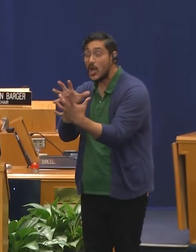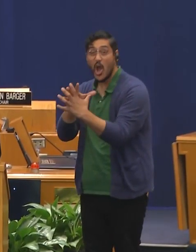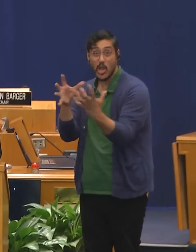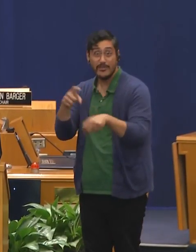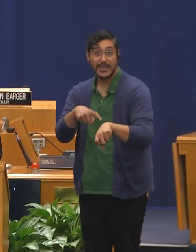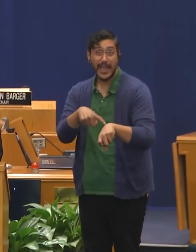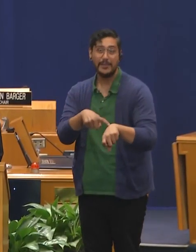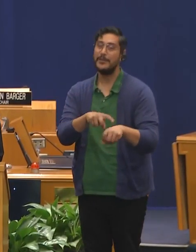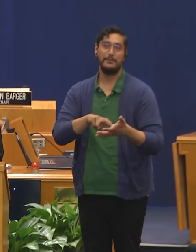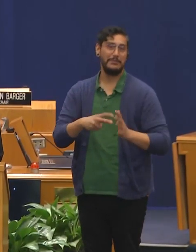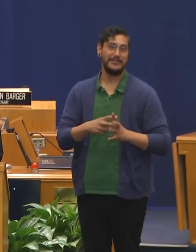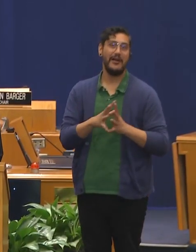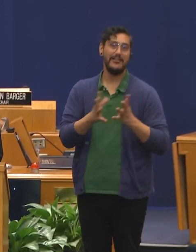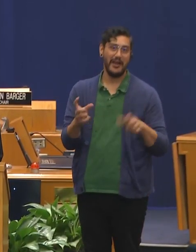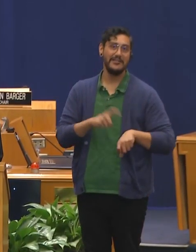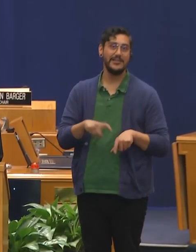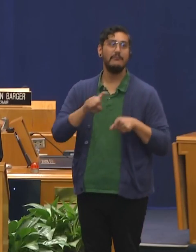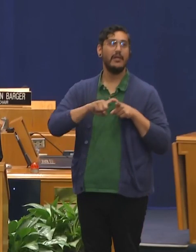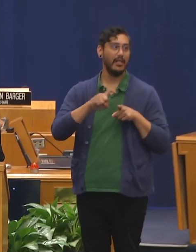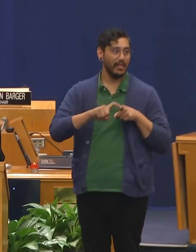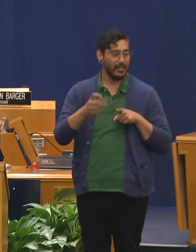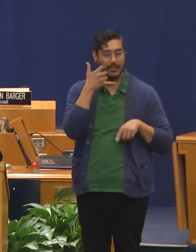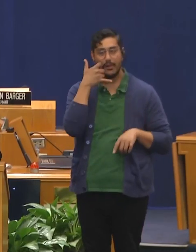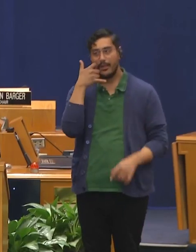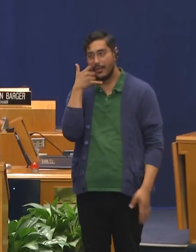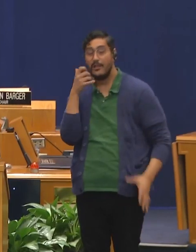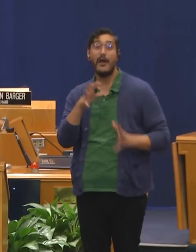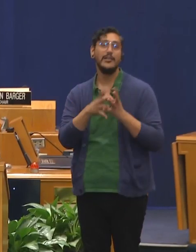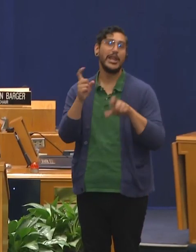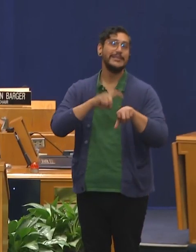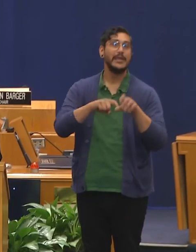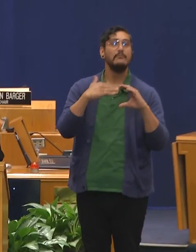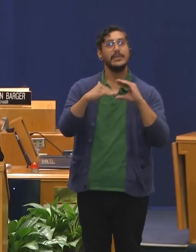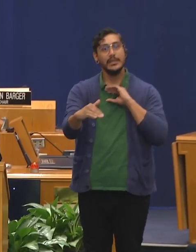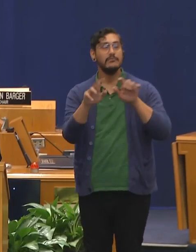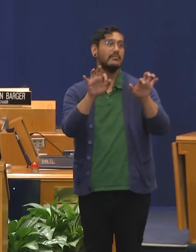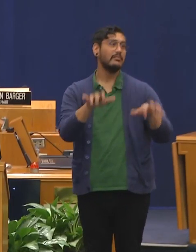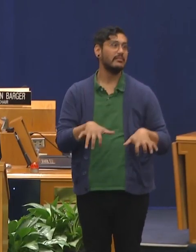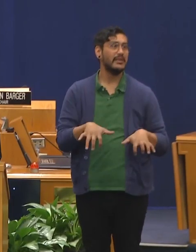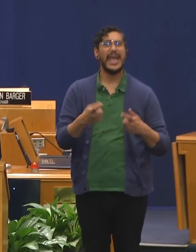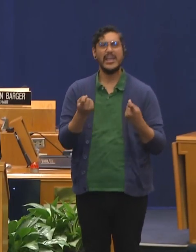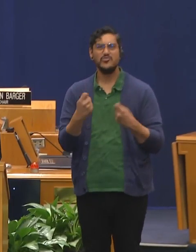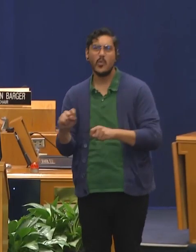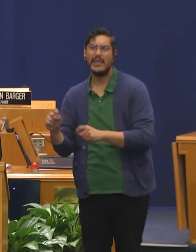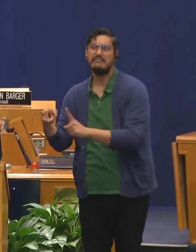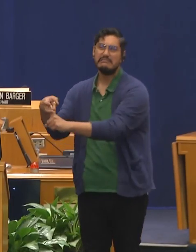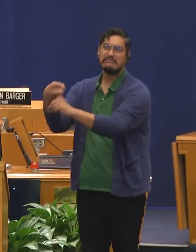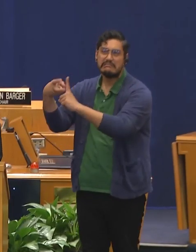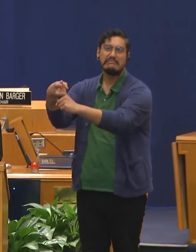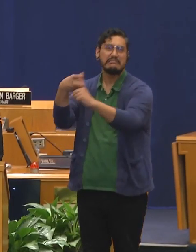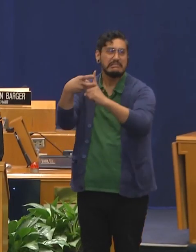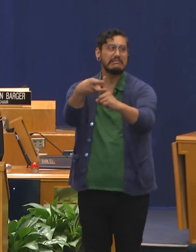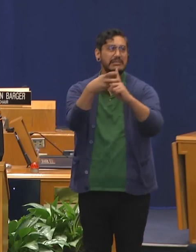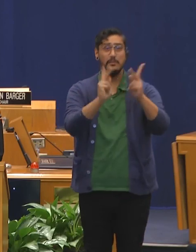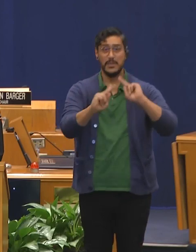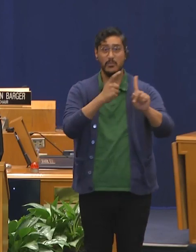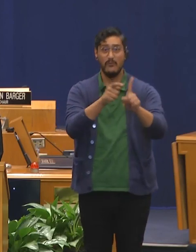phone, a lot of time sending emails back and forth, and gathering all those people together from all across Los Angeles County was a huge